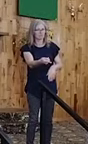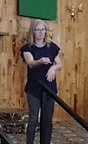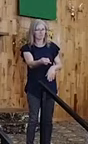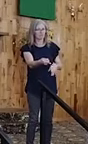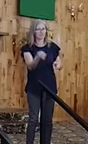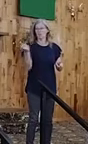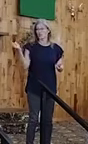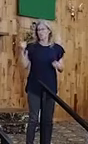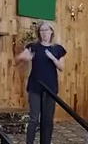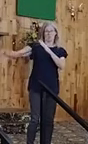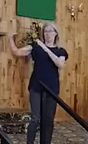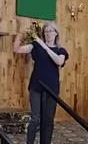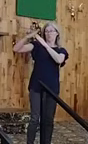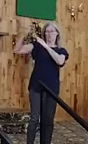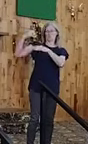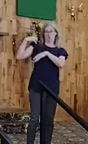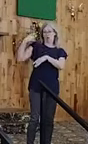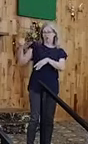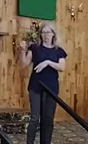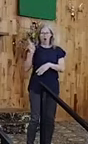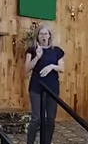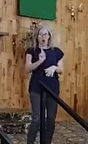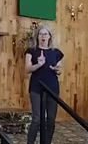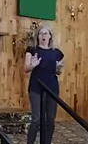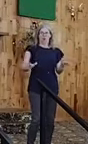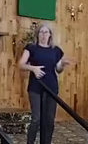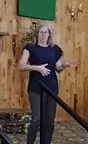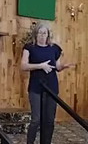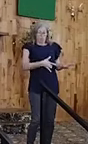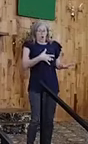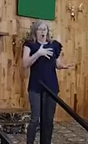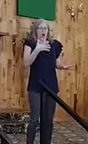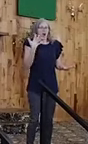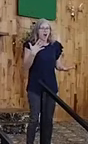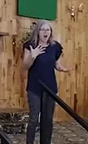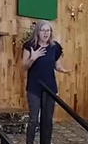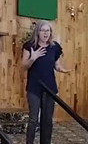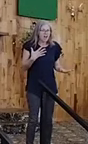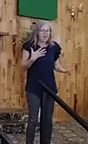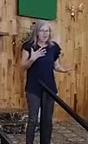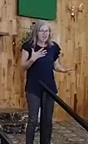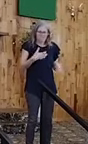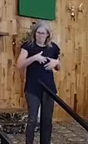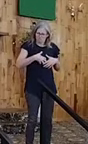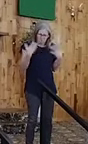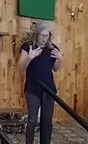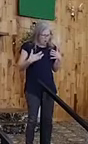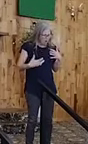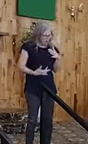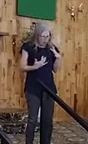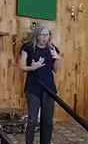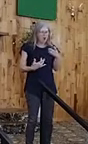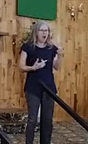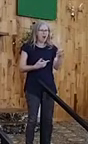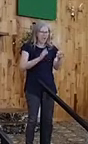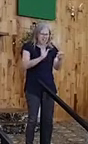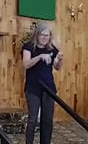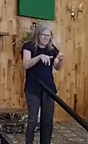The superior of the community was incensed, was totally angered, saying, you brought